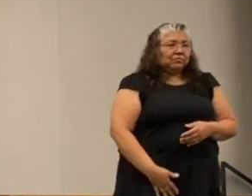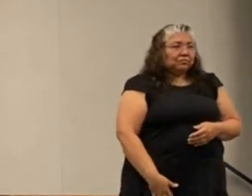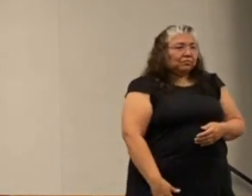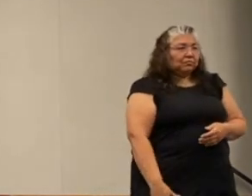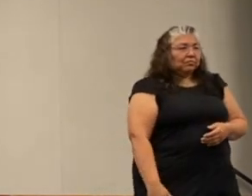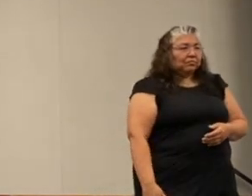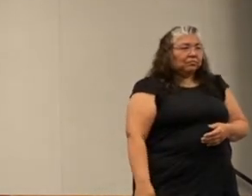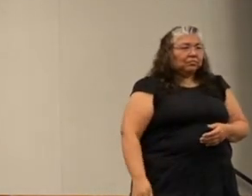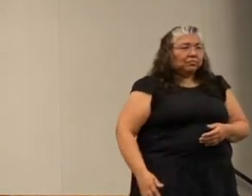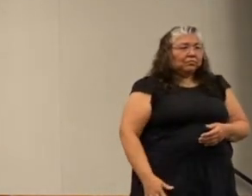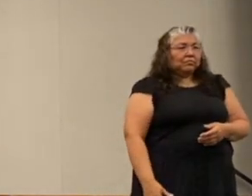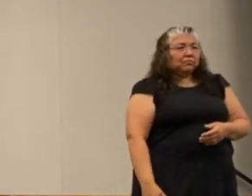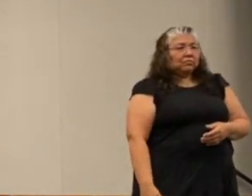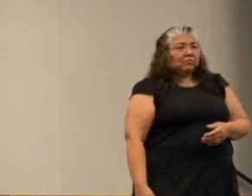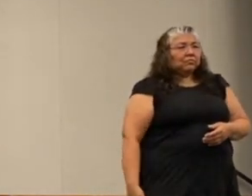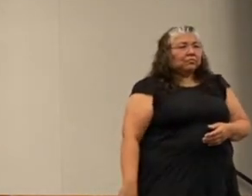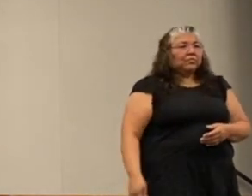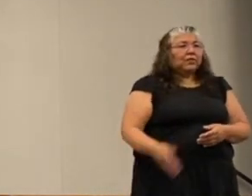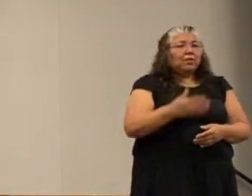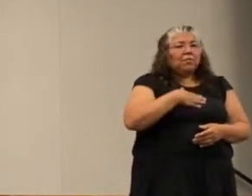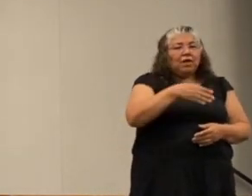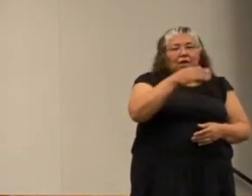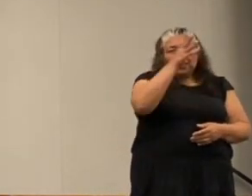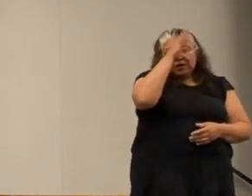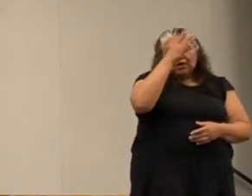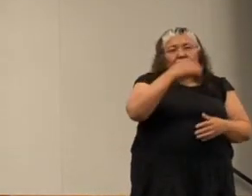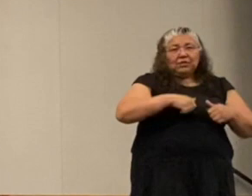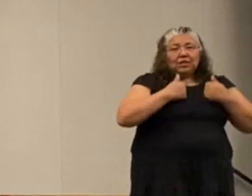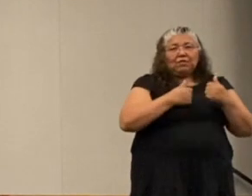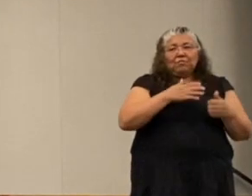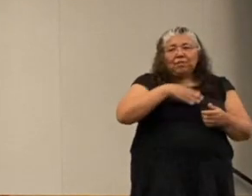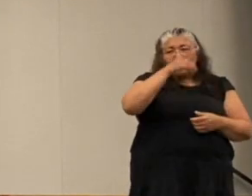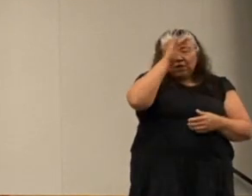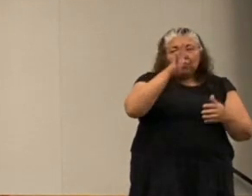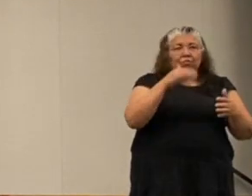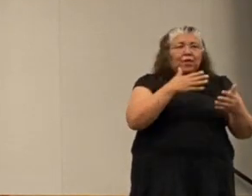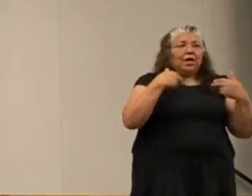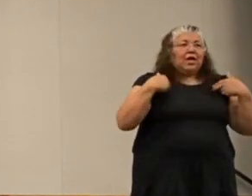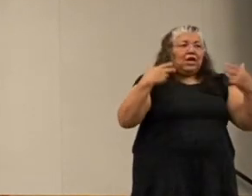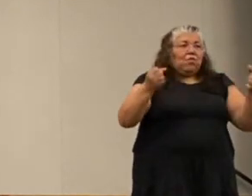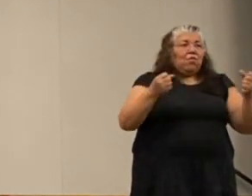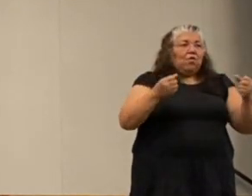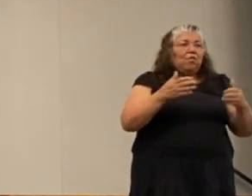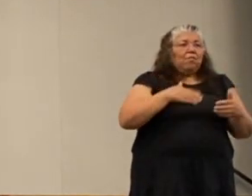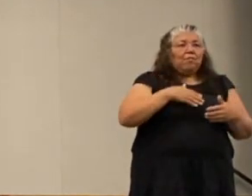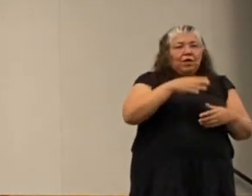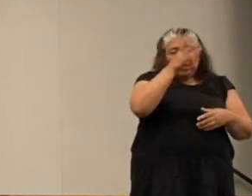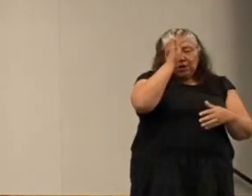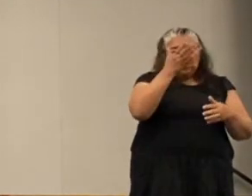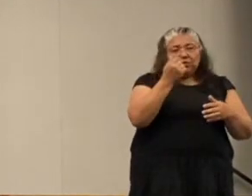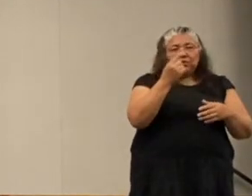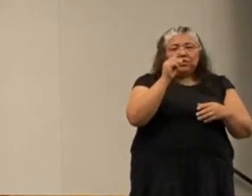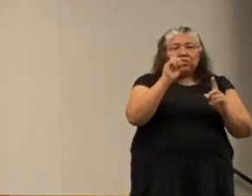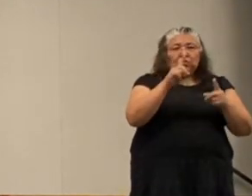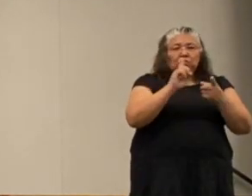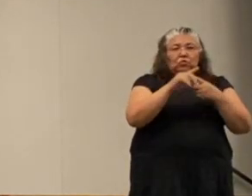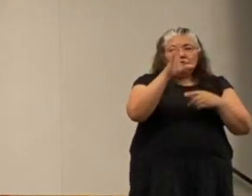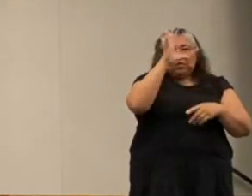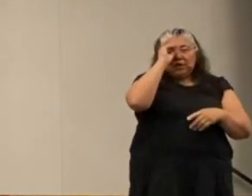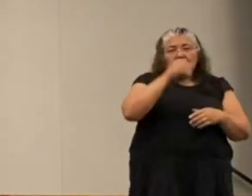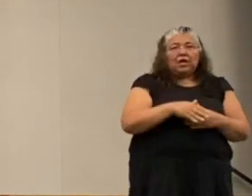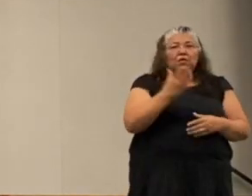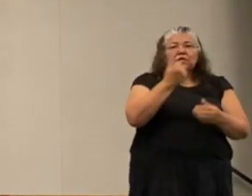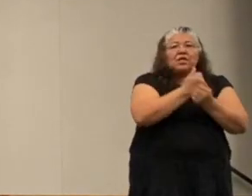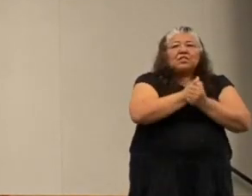When my father was alive, my father was my hero. My father was my go-to guy. My dad was a lover and follower